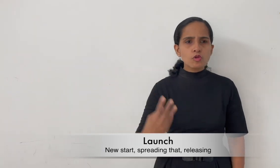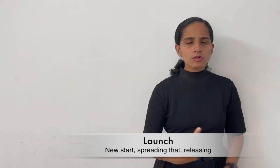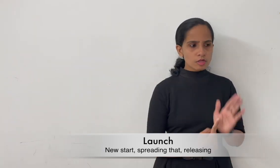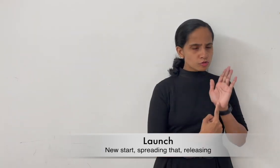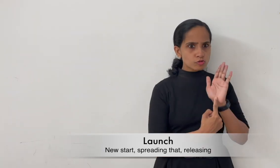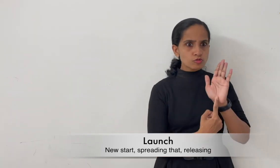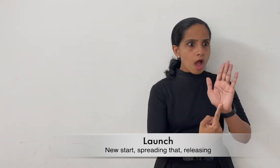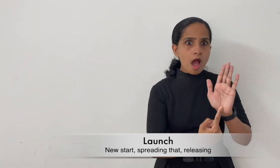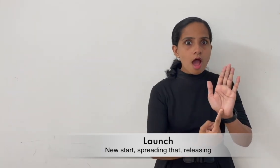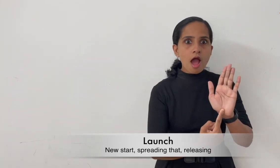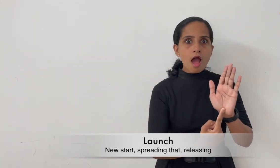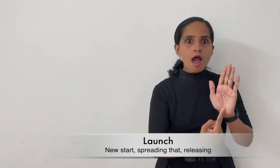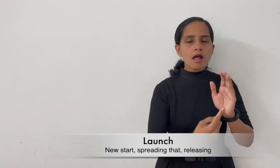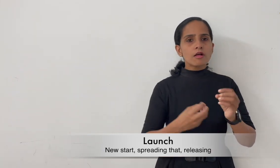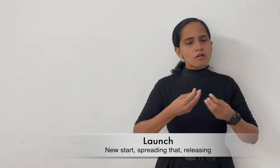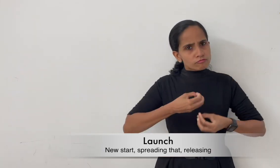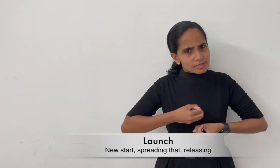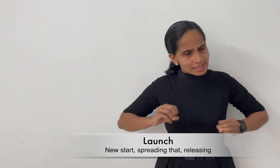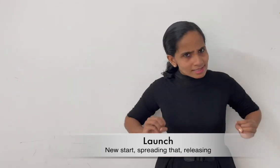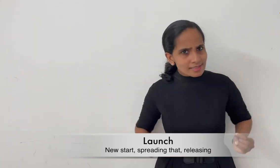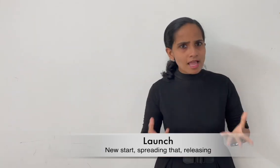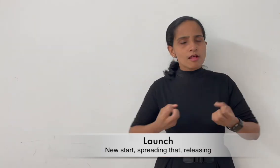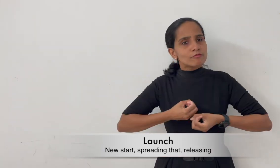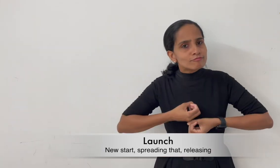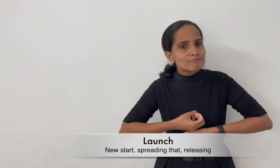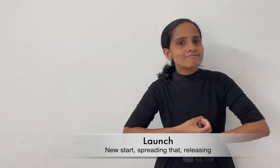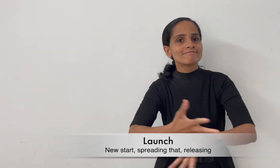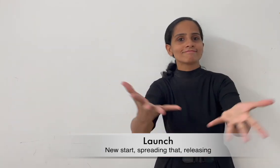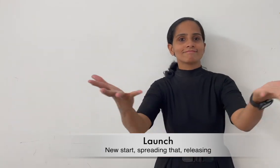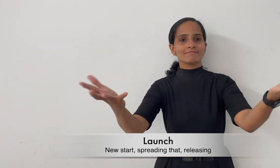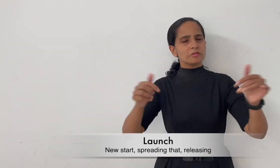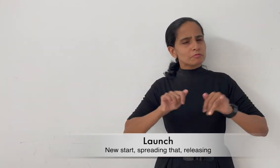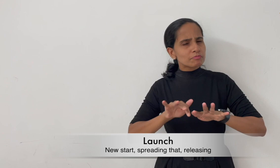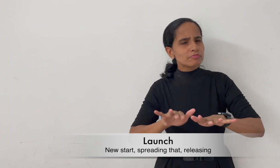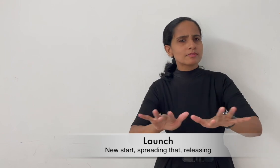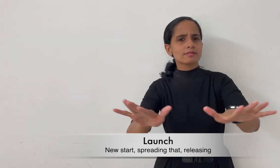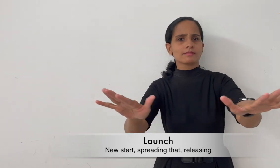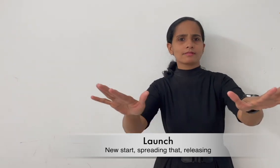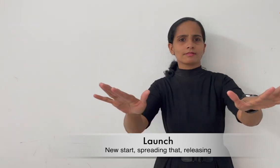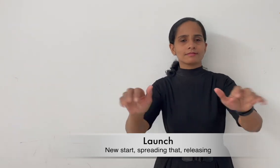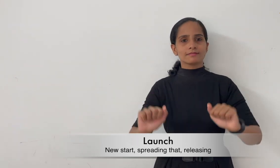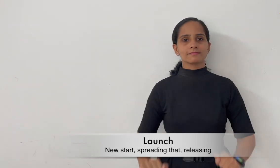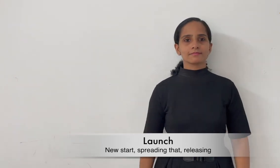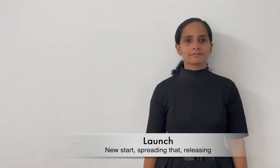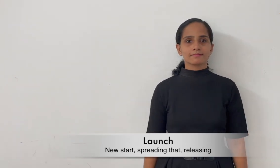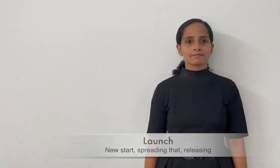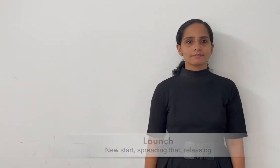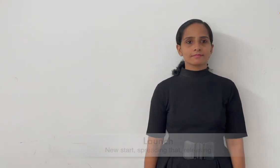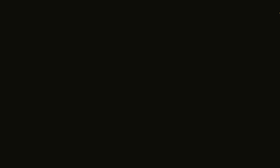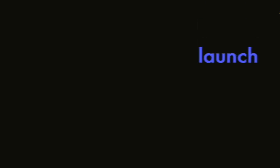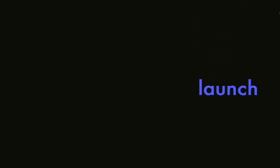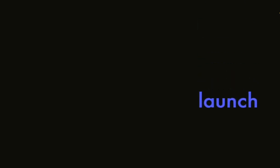Launch. New, start, spreading that, releasing.